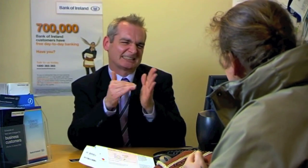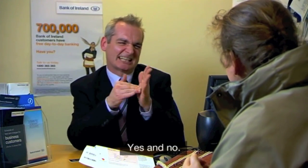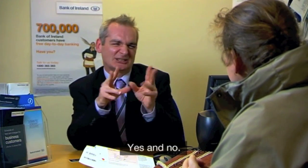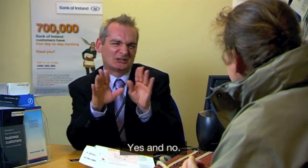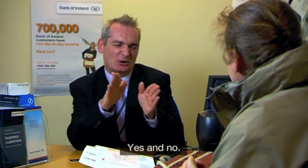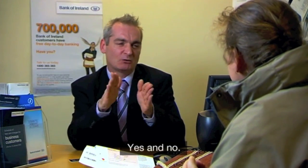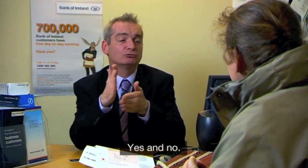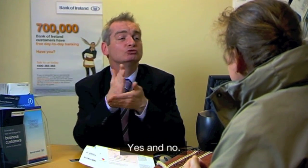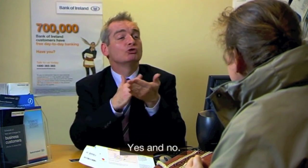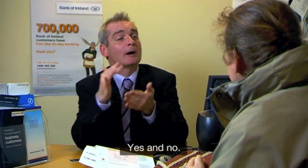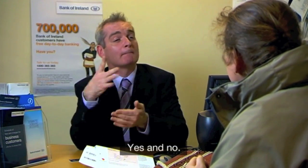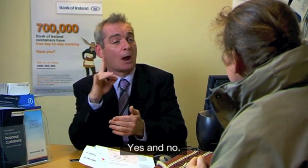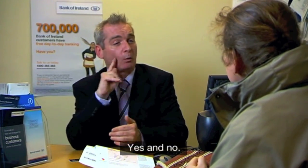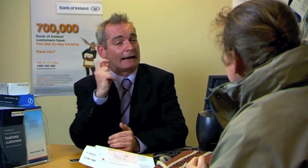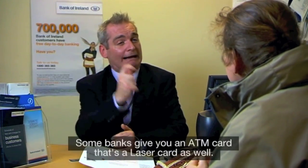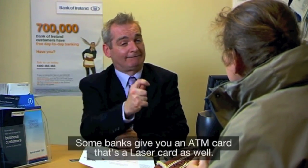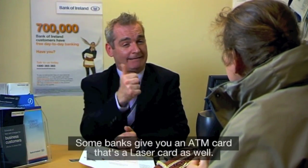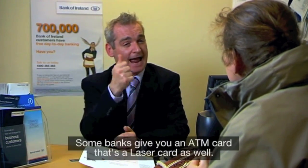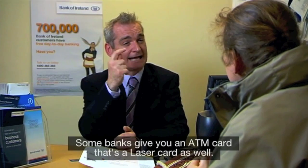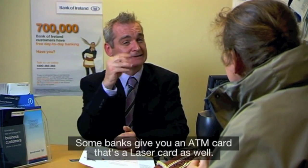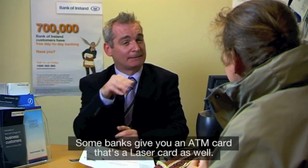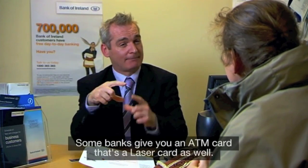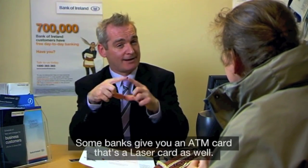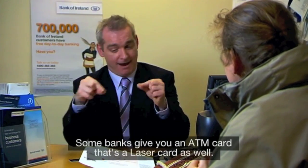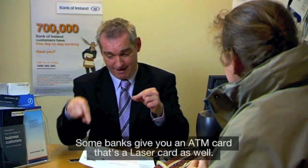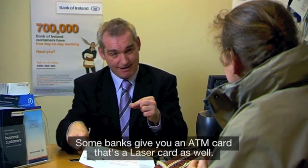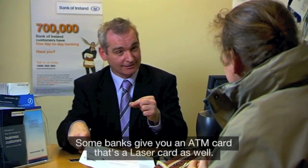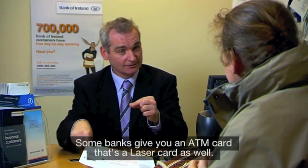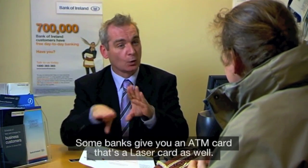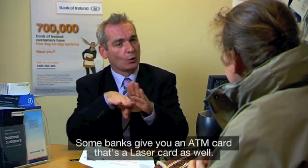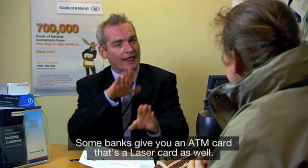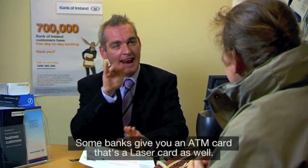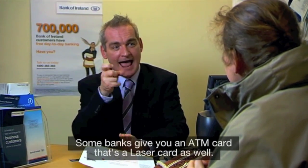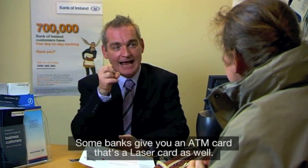Yes and no. Some banks give you an ATM that's a laser card as well.